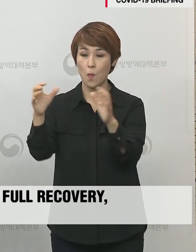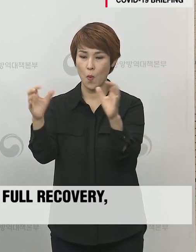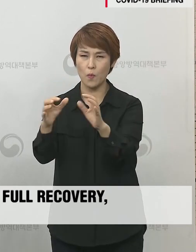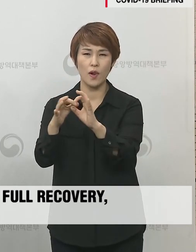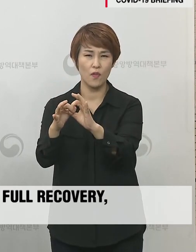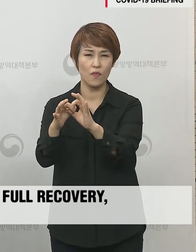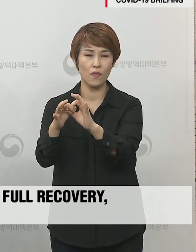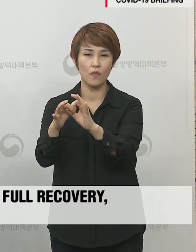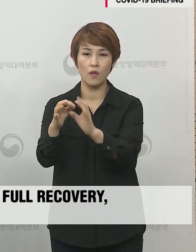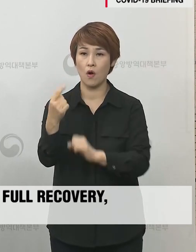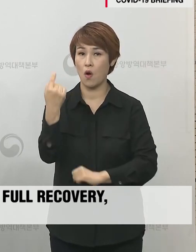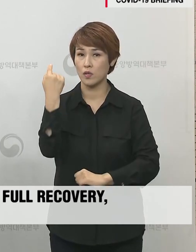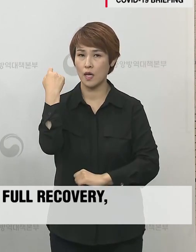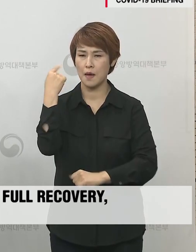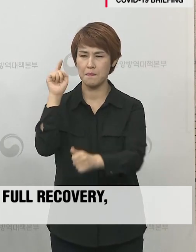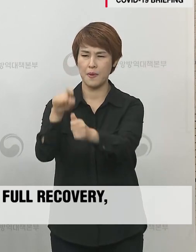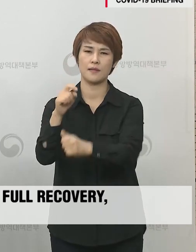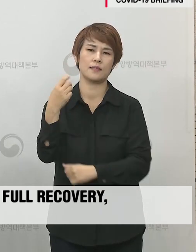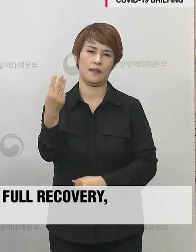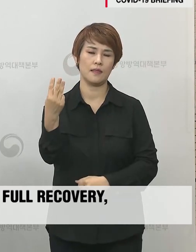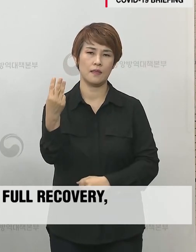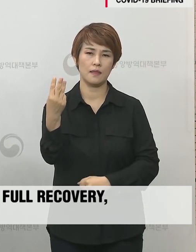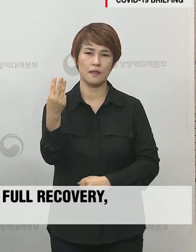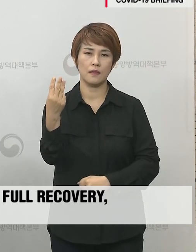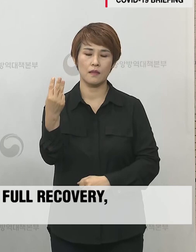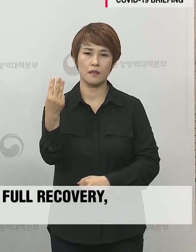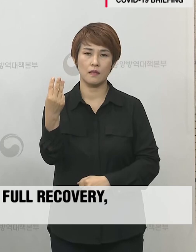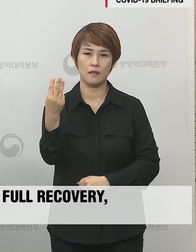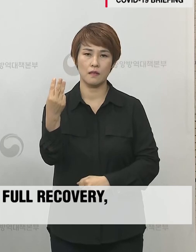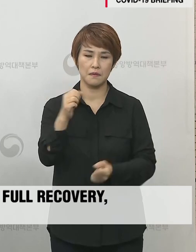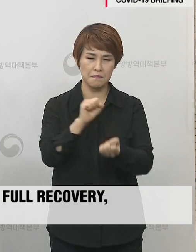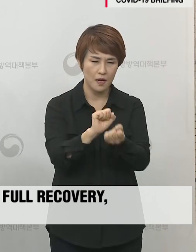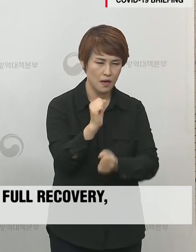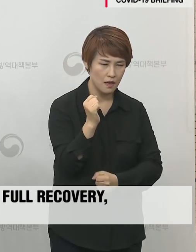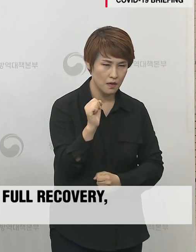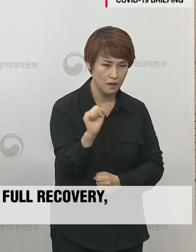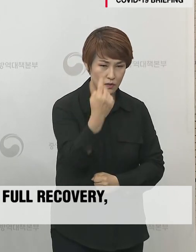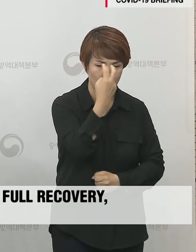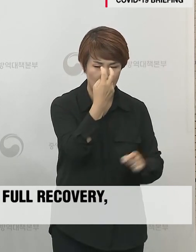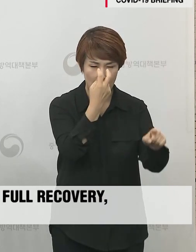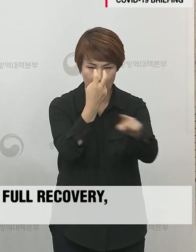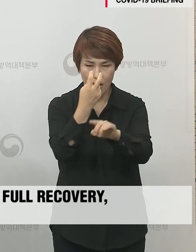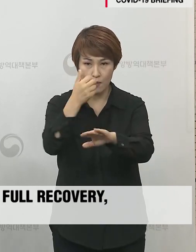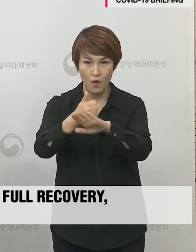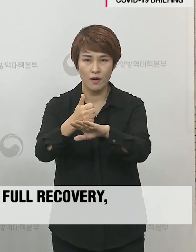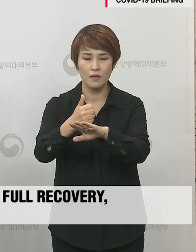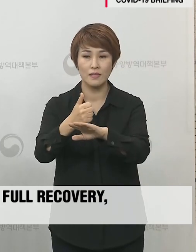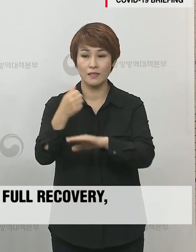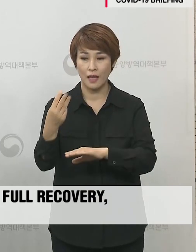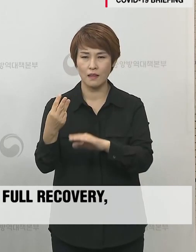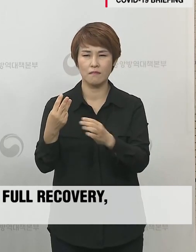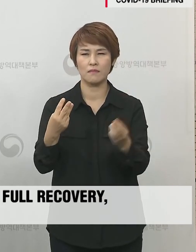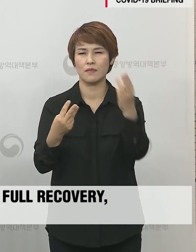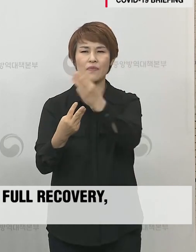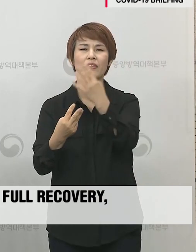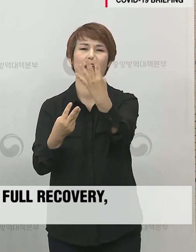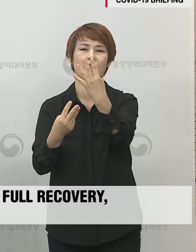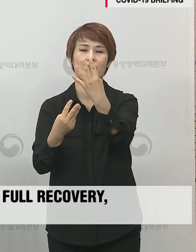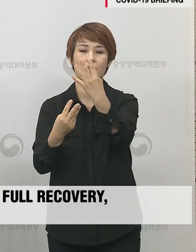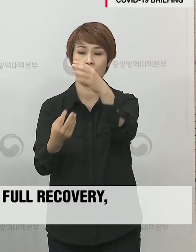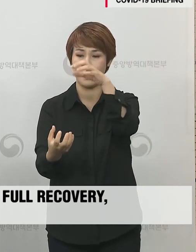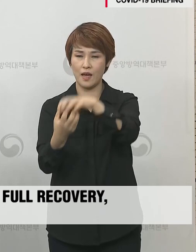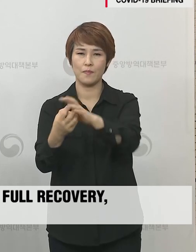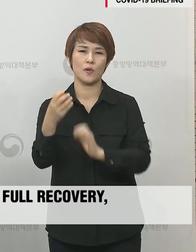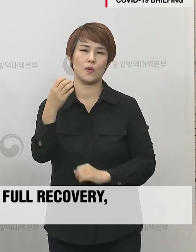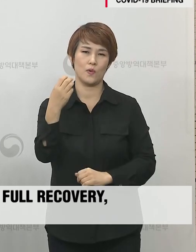the Seoul Gangnam-gu district in Yeoksam-dong, we also have a club meeting that has